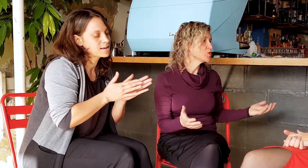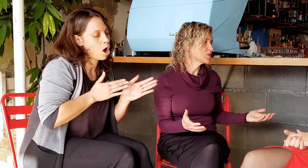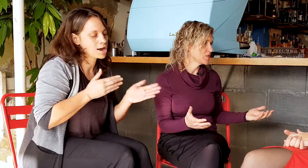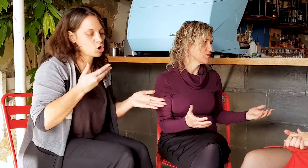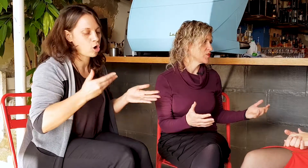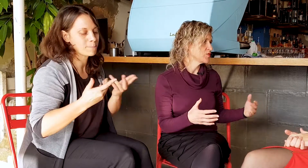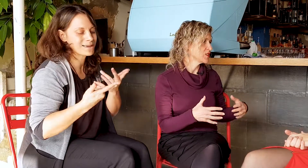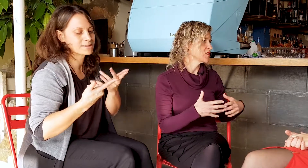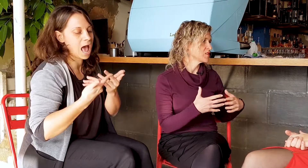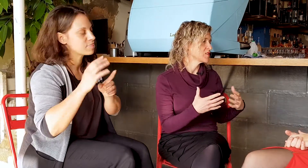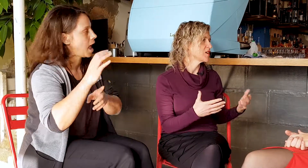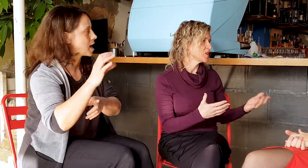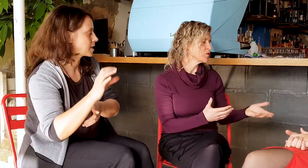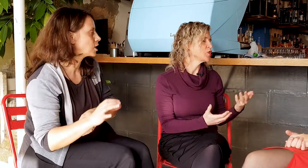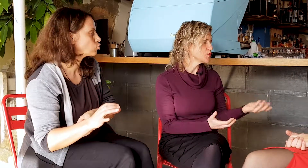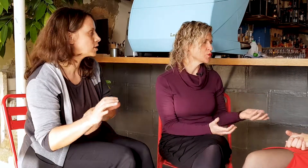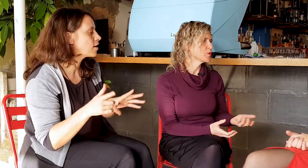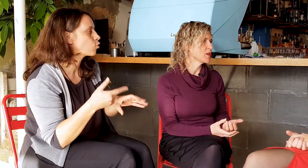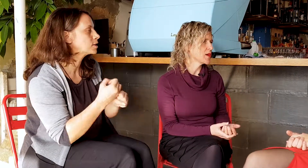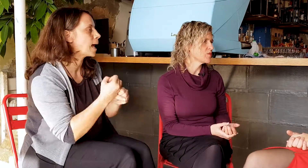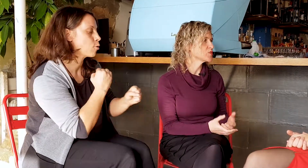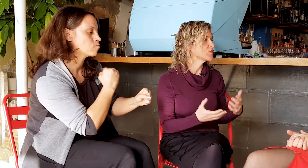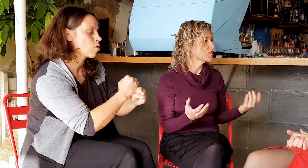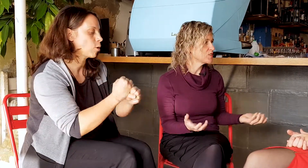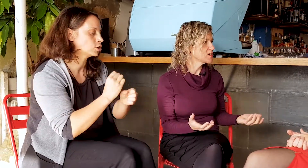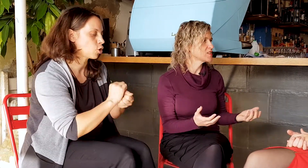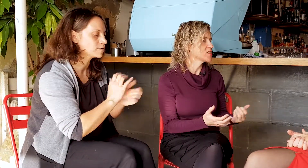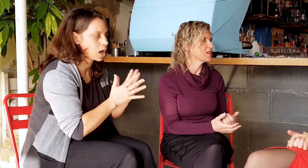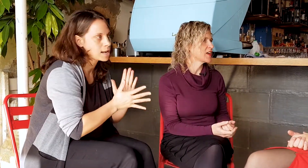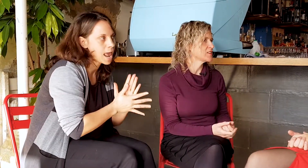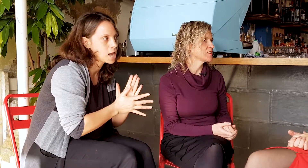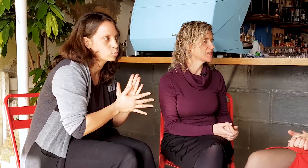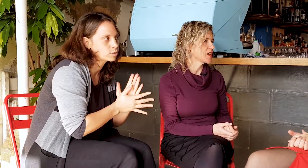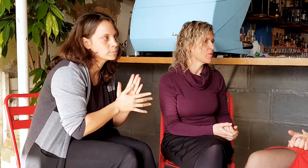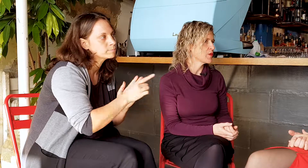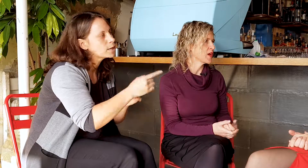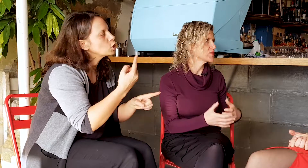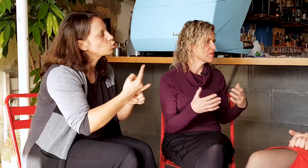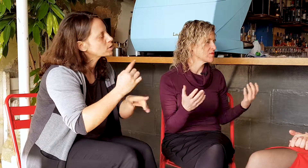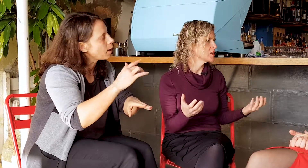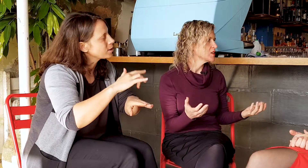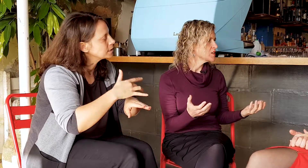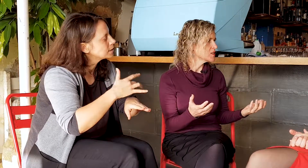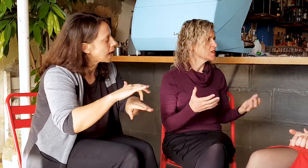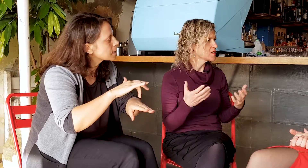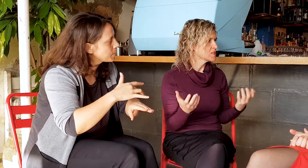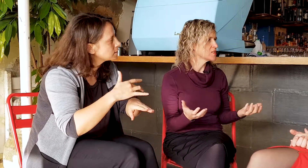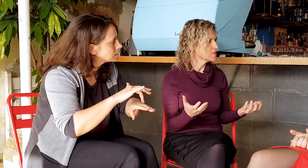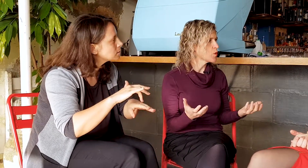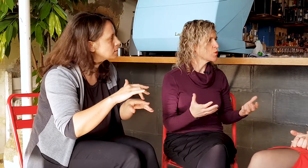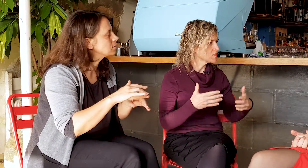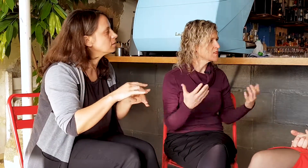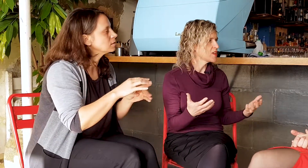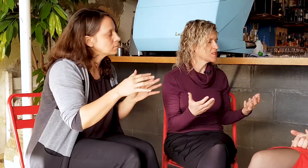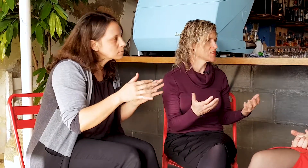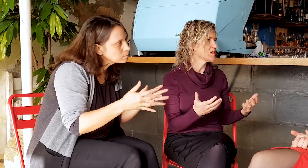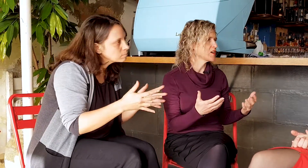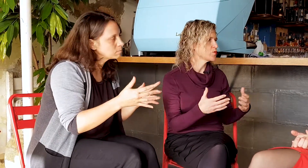promotion of New Zealand Sign? And you were talking about sort of the theatre and having someone there to sign